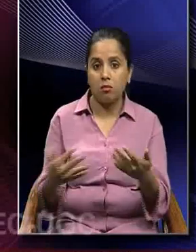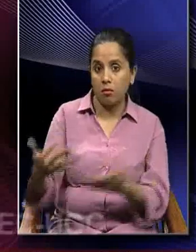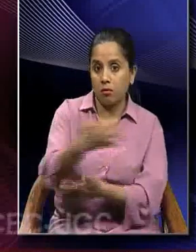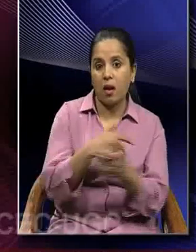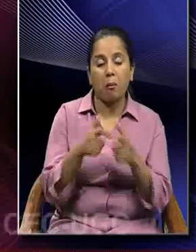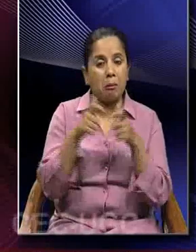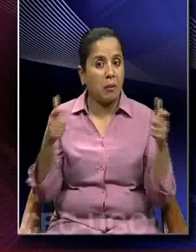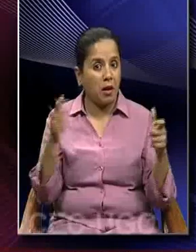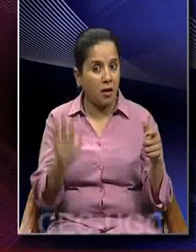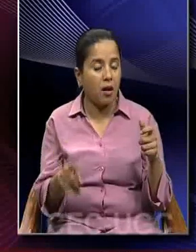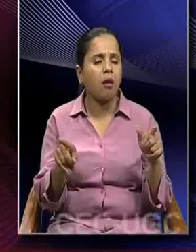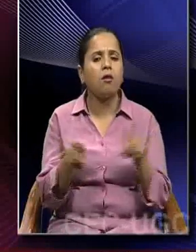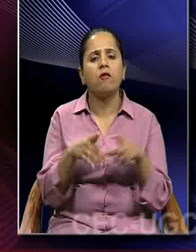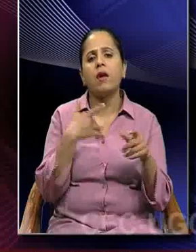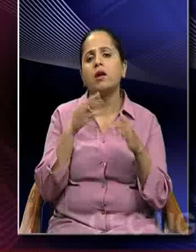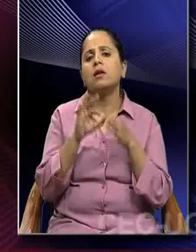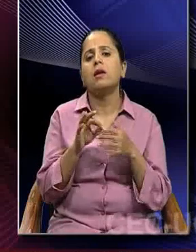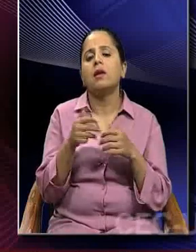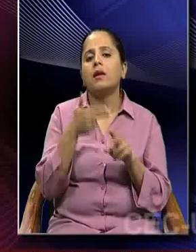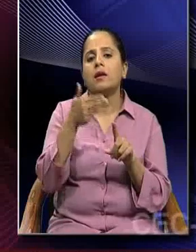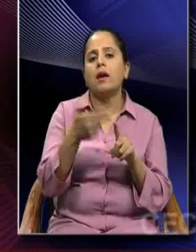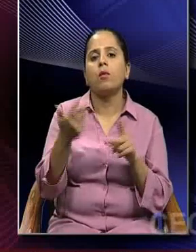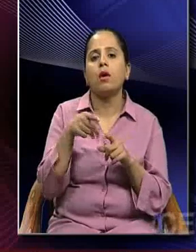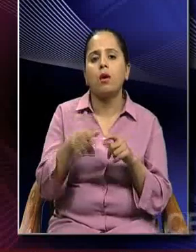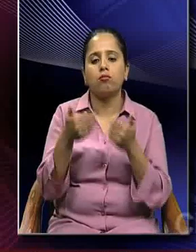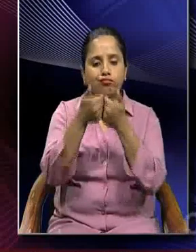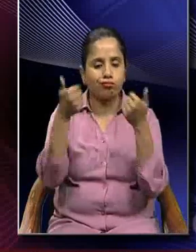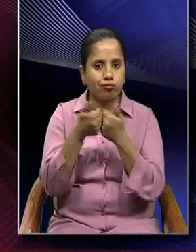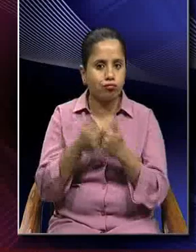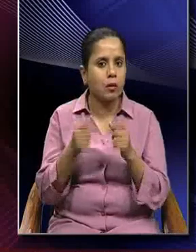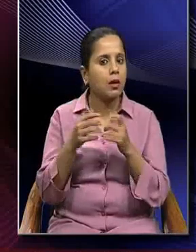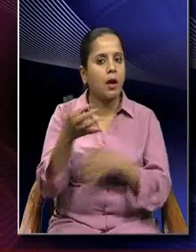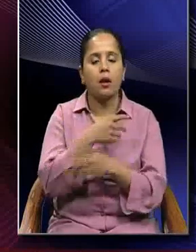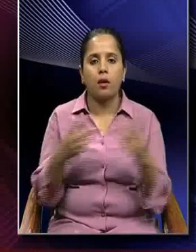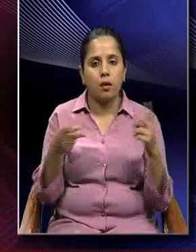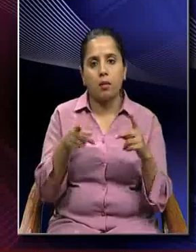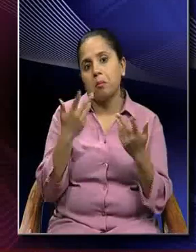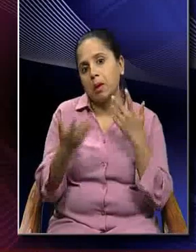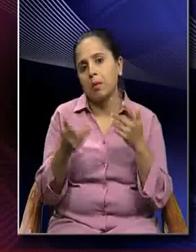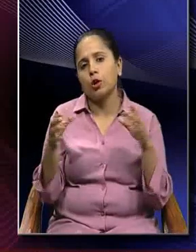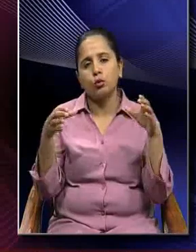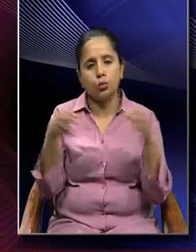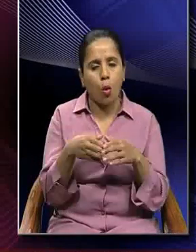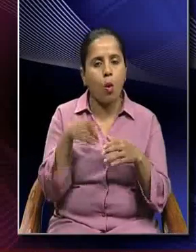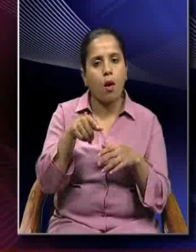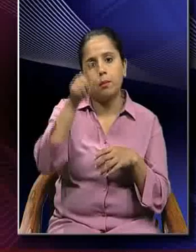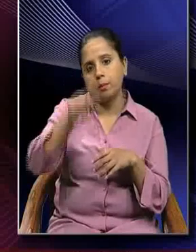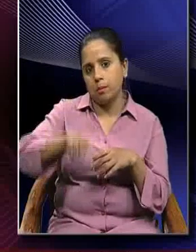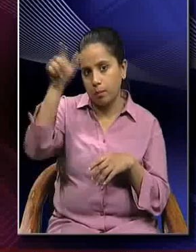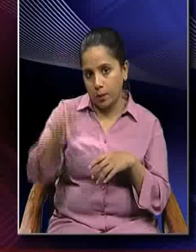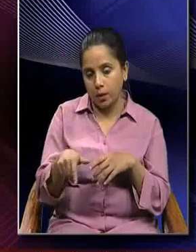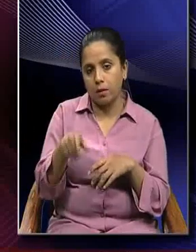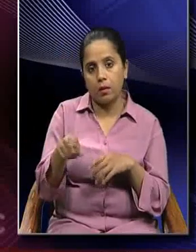large amount of relatively what we call unfiltered data from a relatively small number of individuals